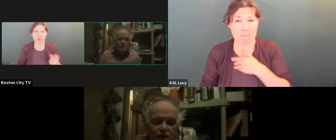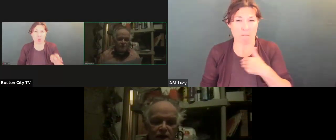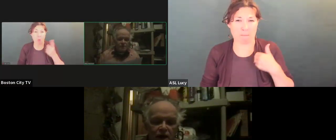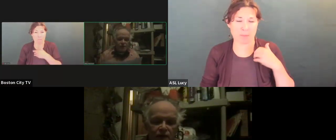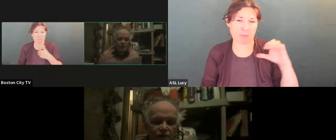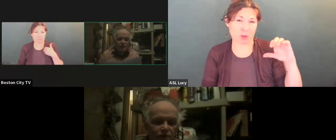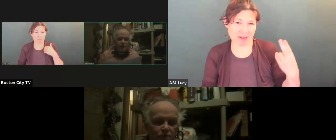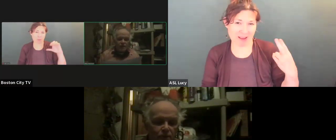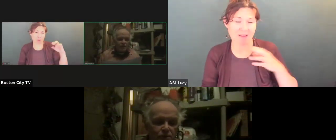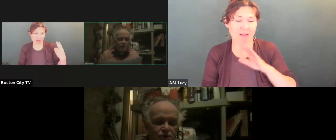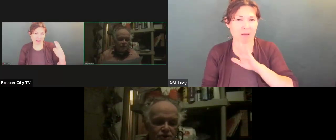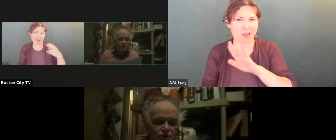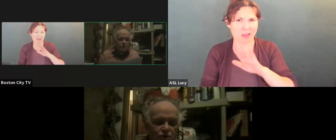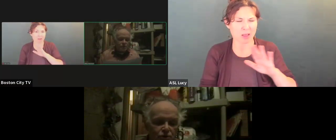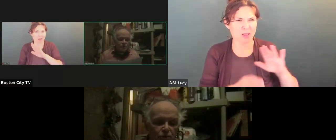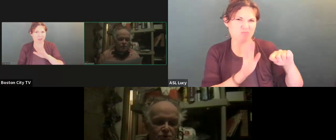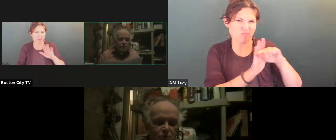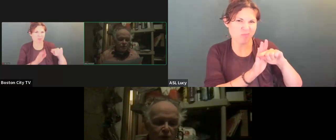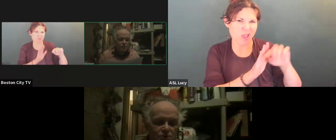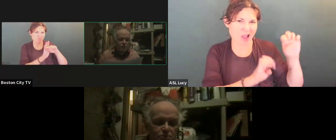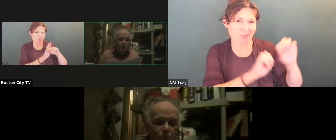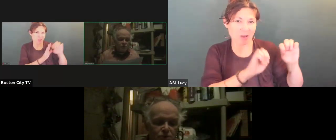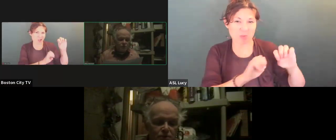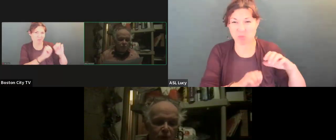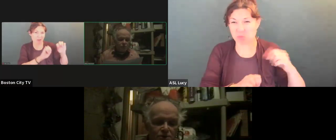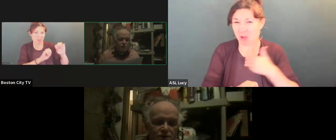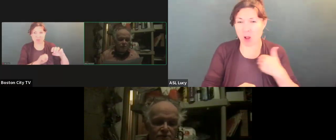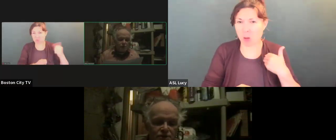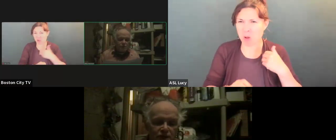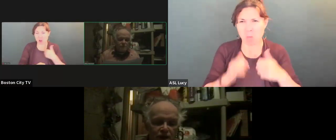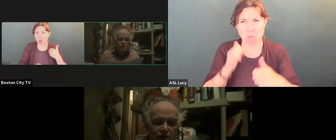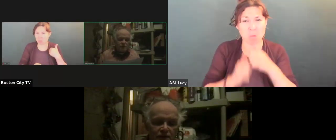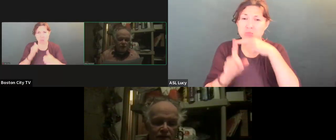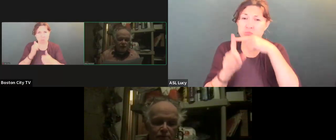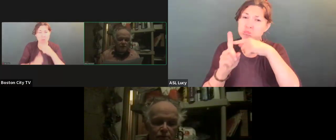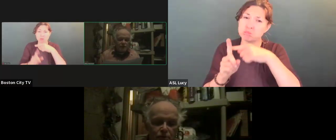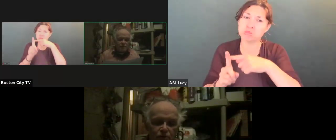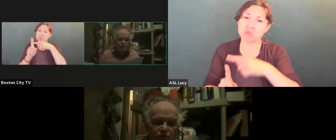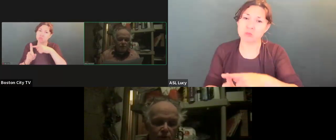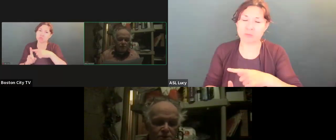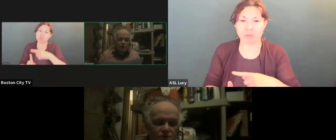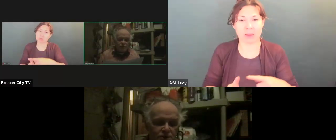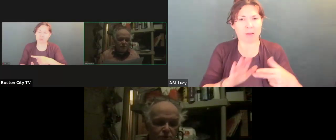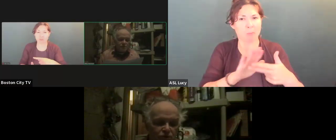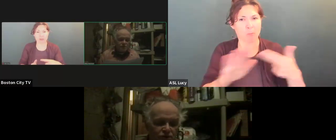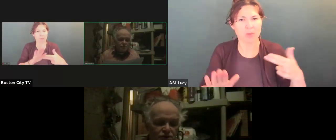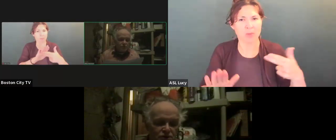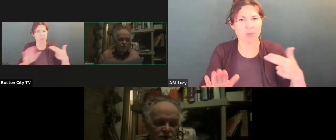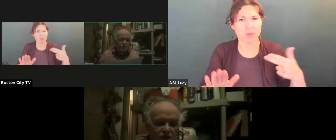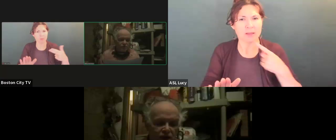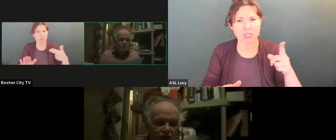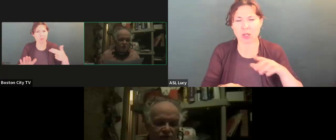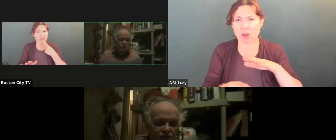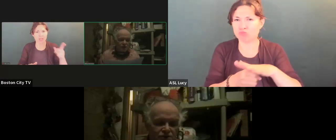Hernandez, every other member judged her with mostly positives and labeled her performance as